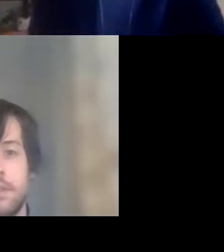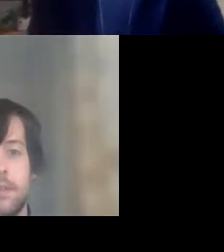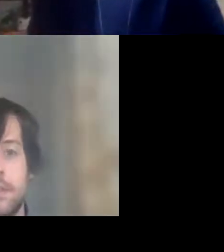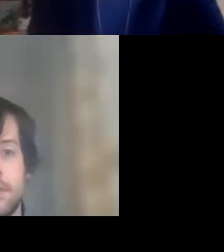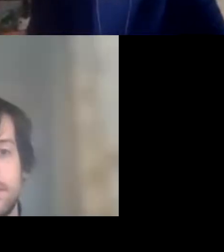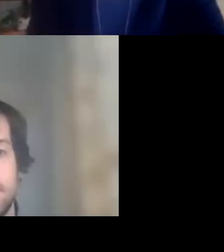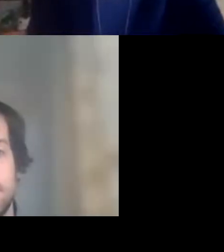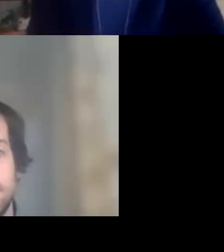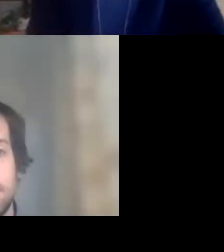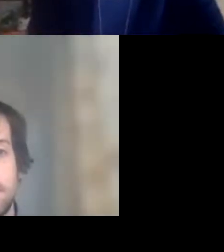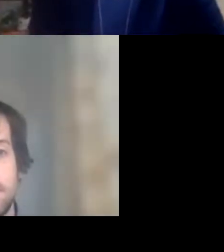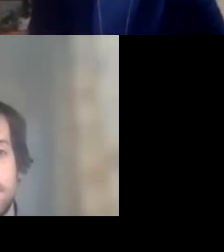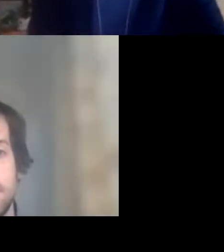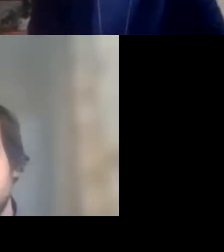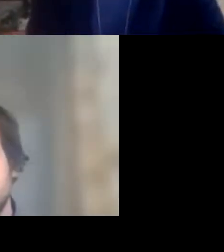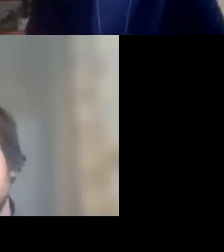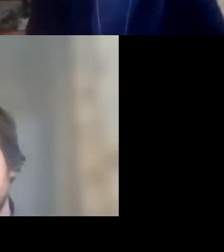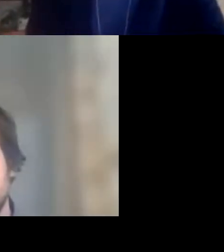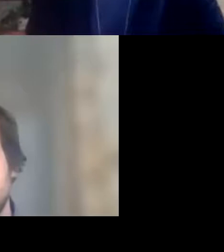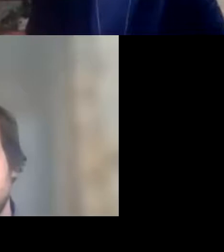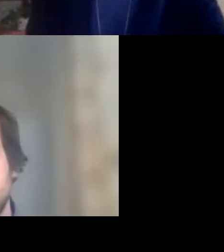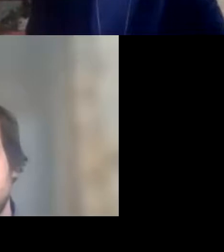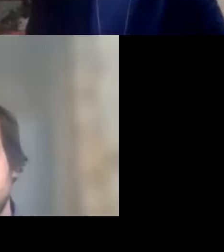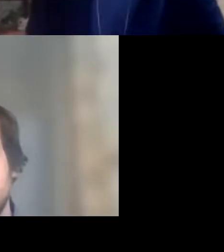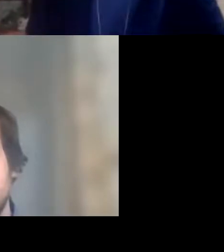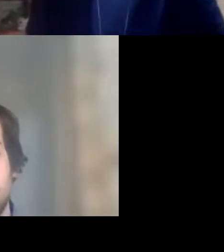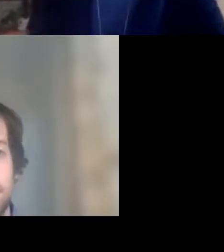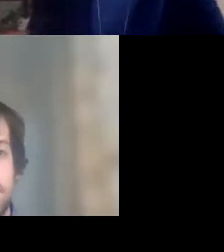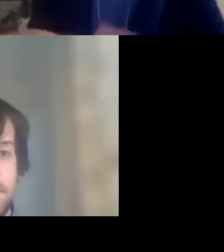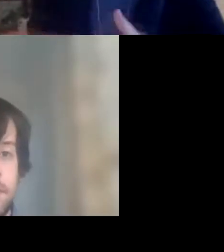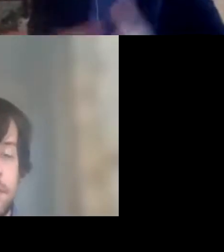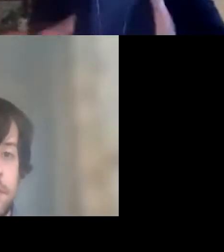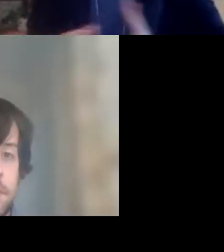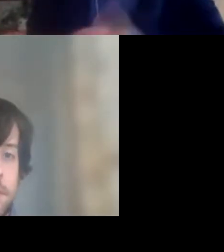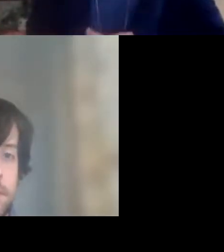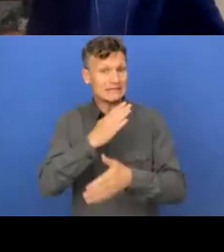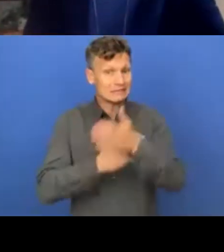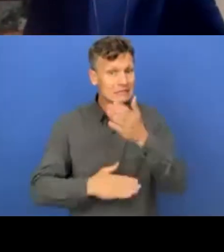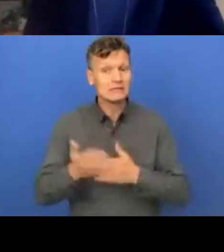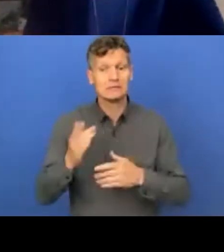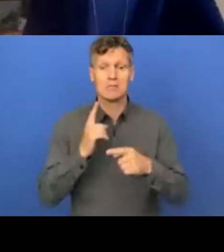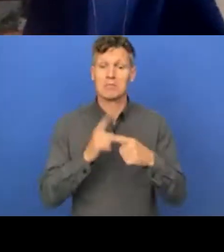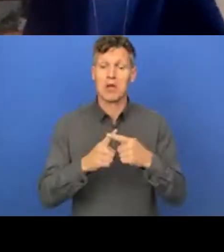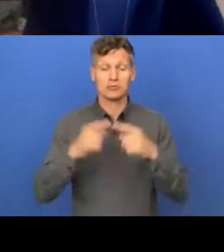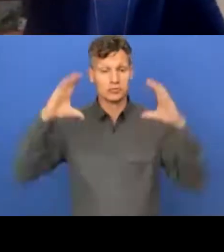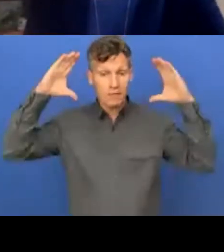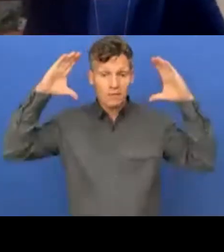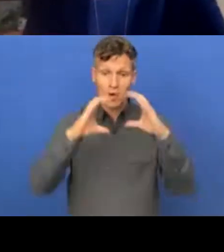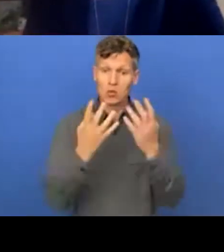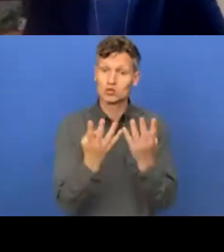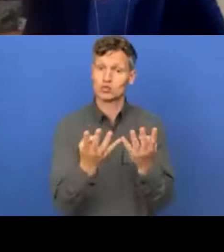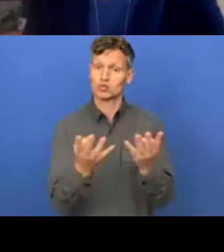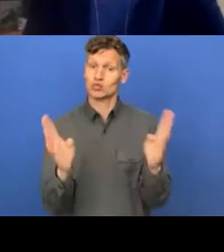interviews with other people with disability and focus group discussions. then the next way that people